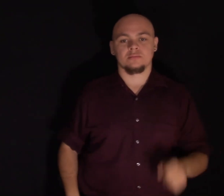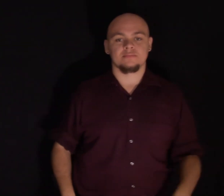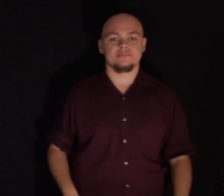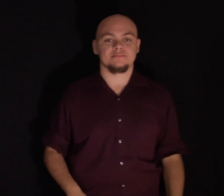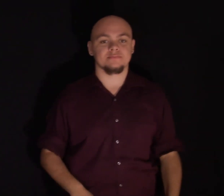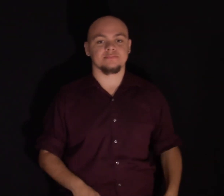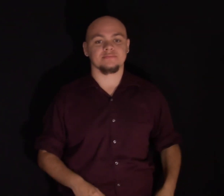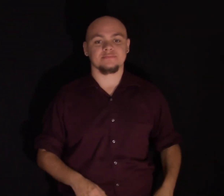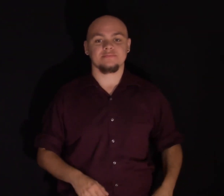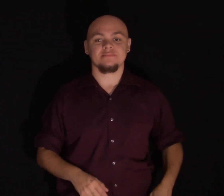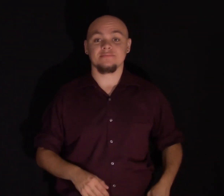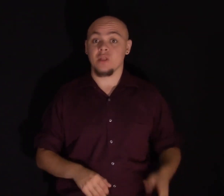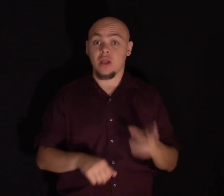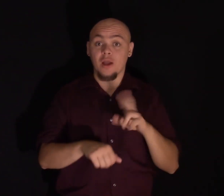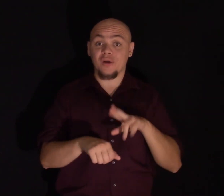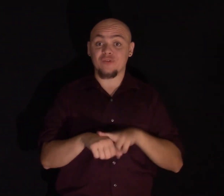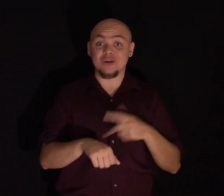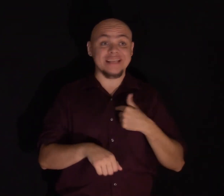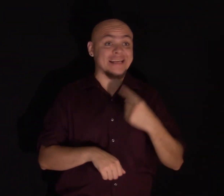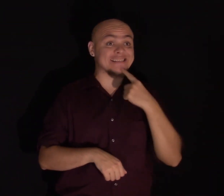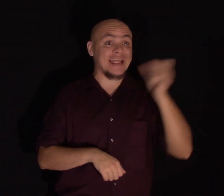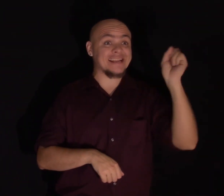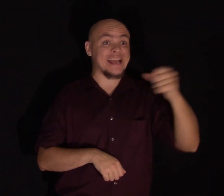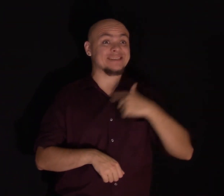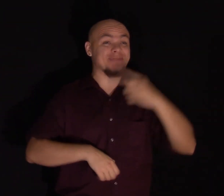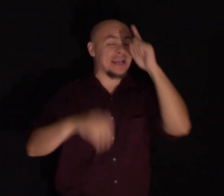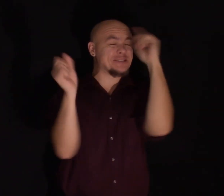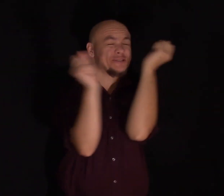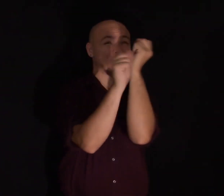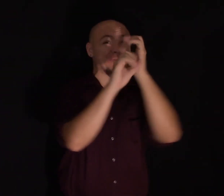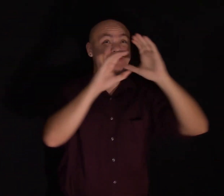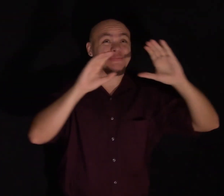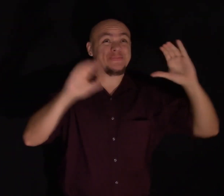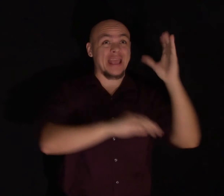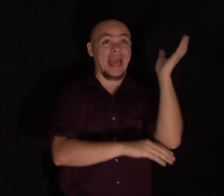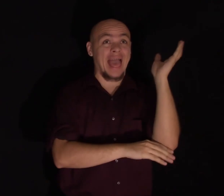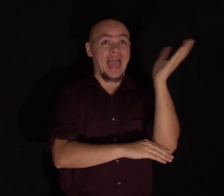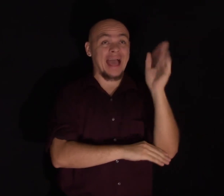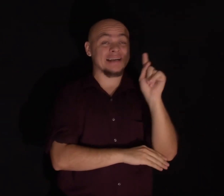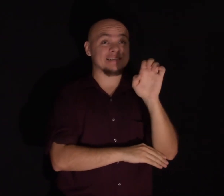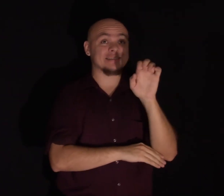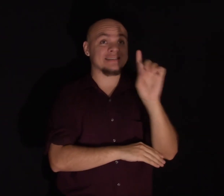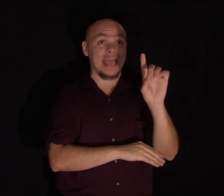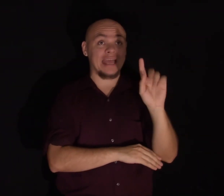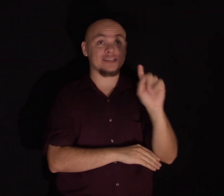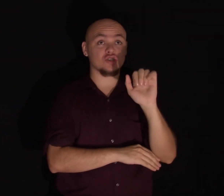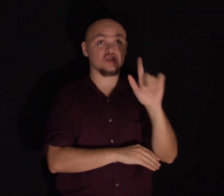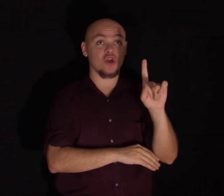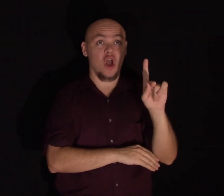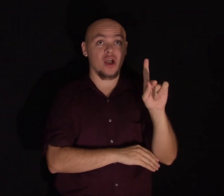now of course i said yes it's always been a dream of mine to have done a ted talk in the